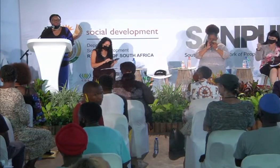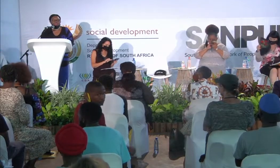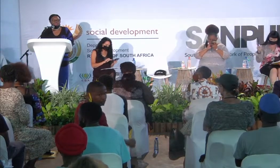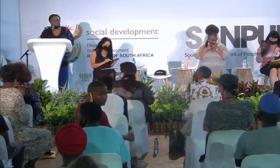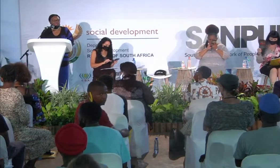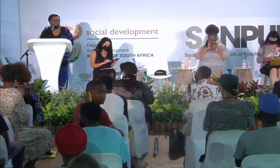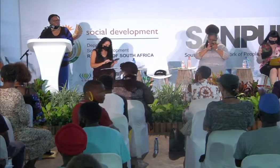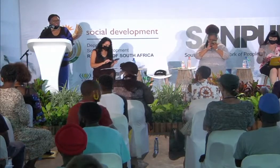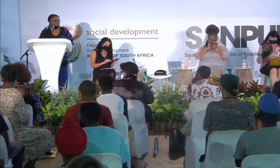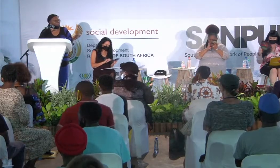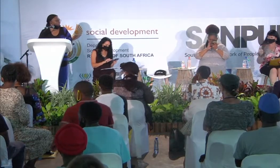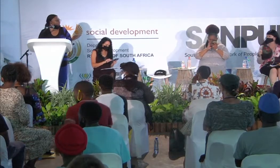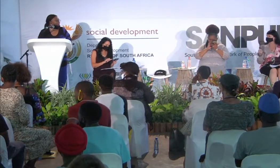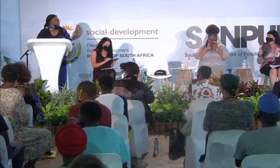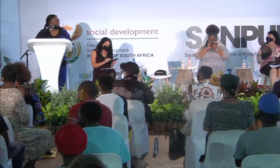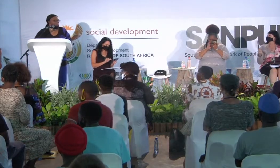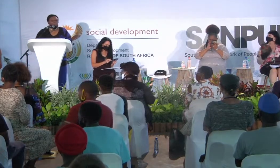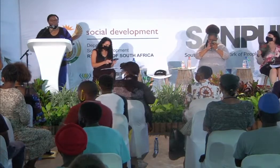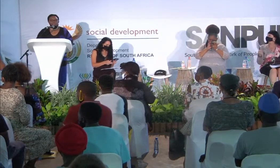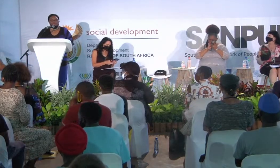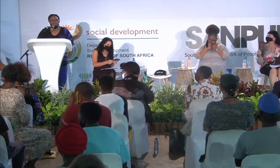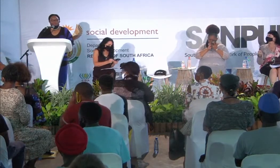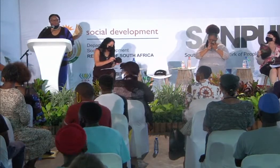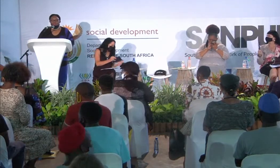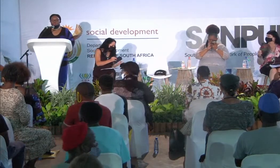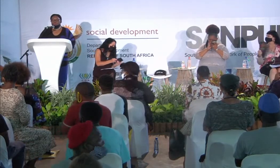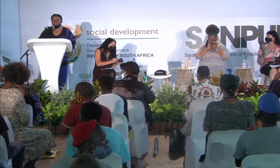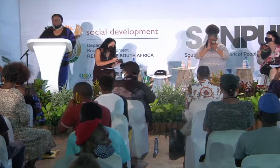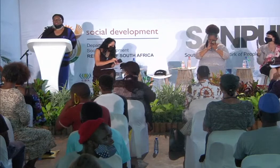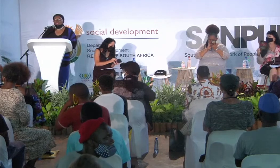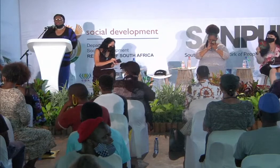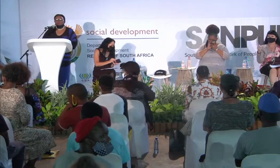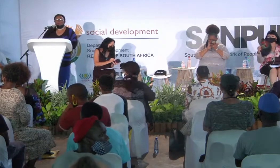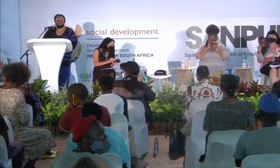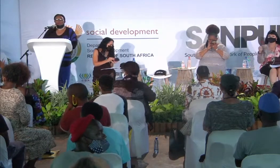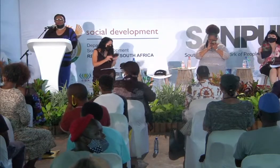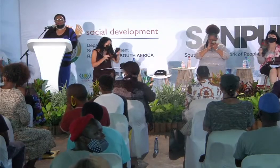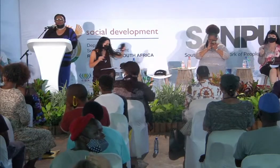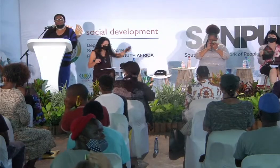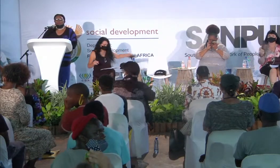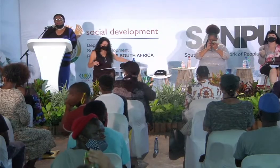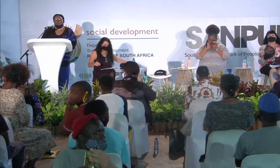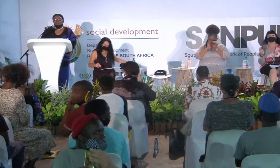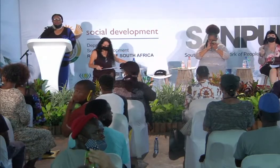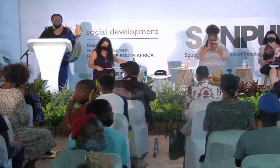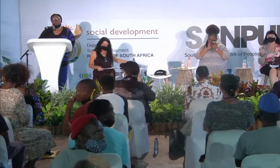Deputy Minister in Leadership, we are about to start our